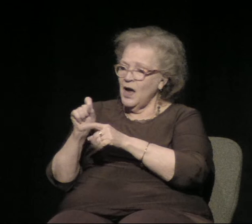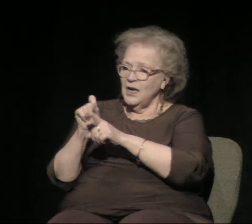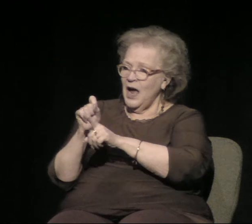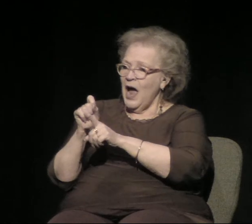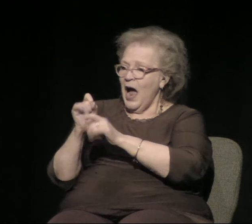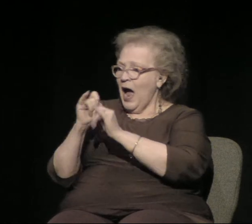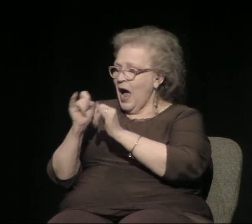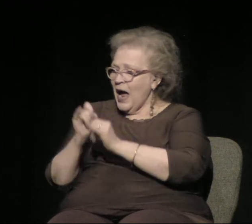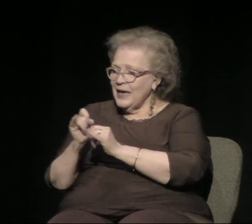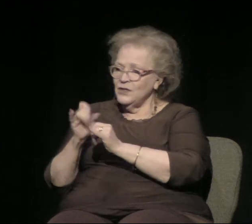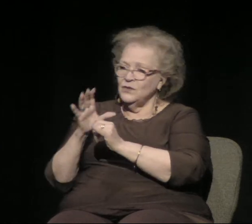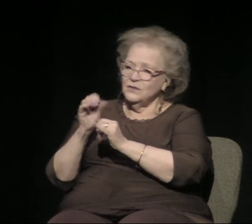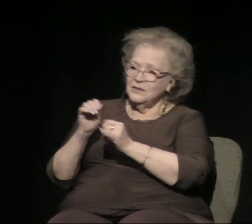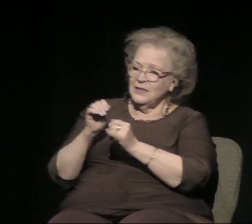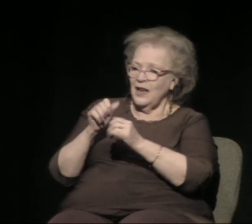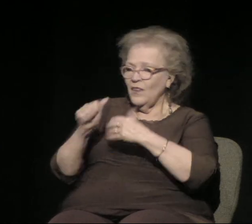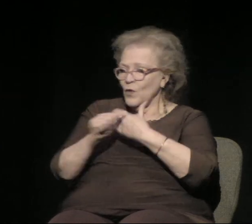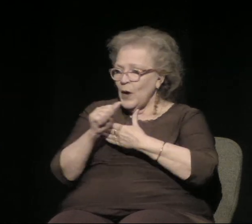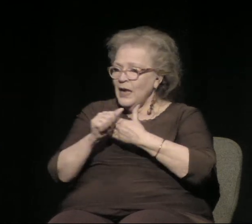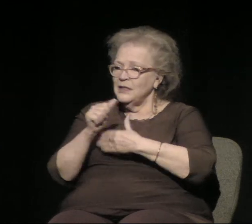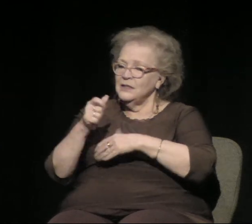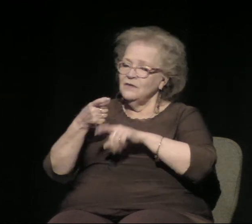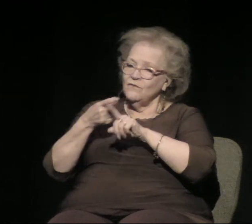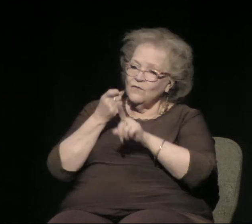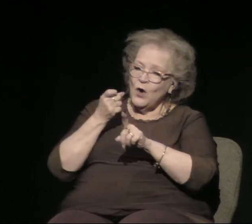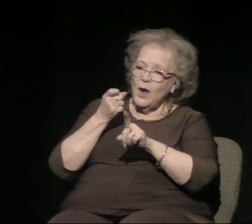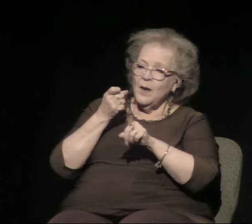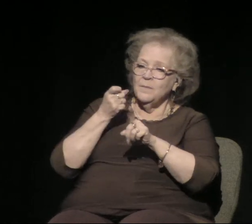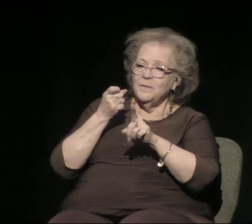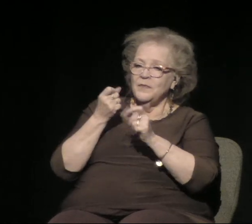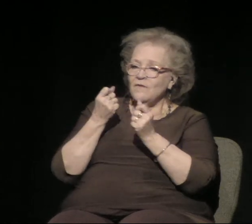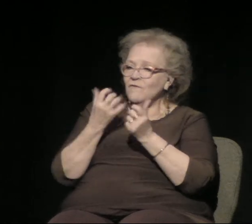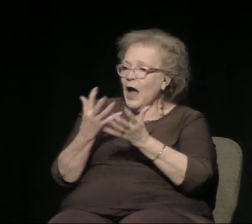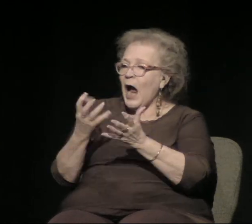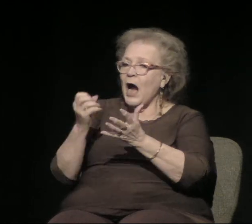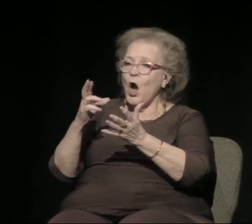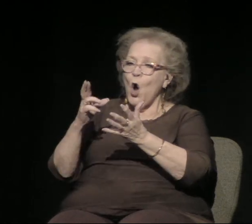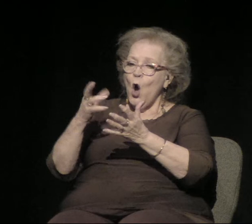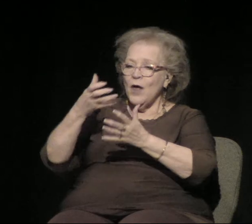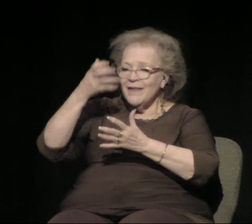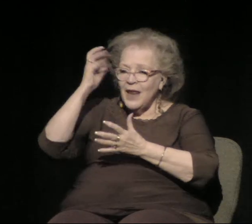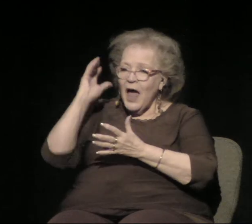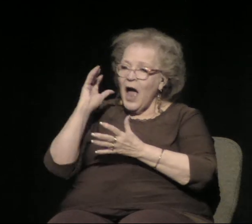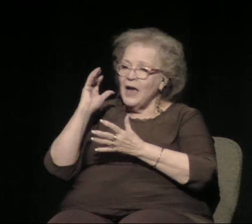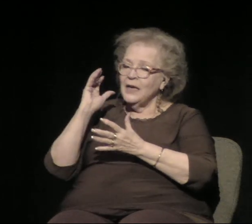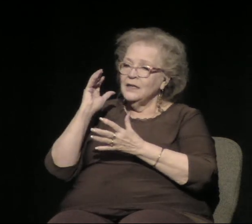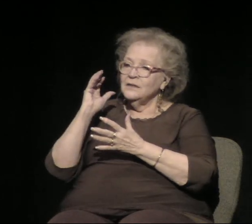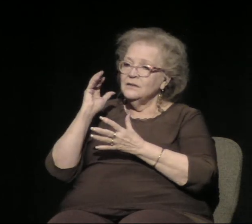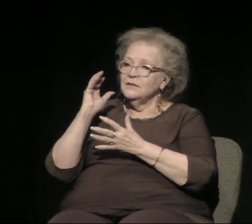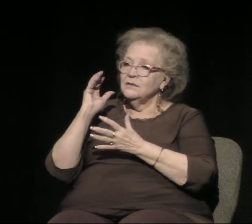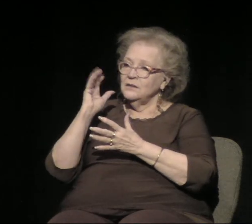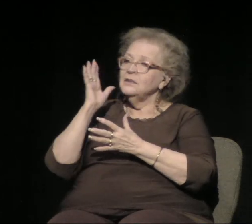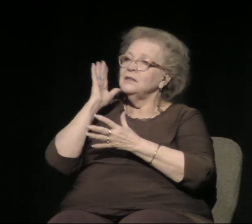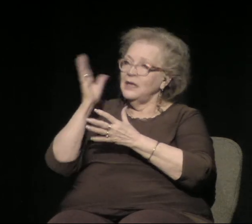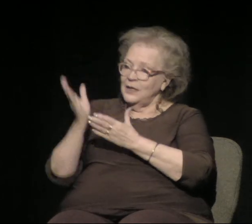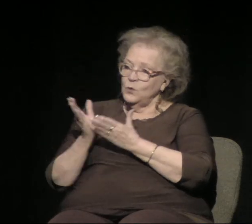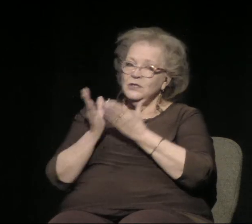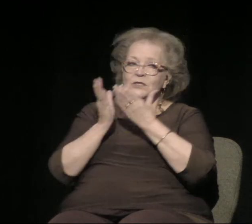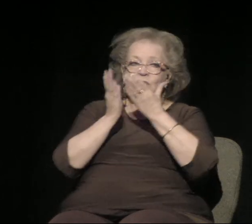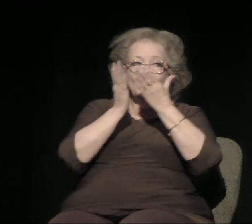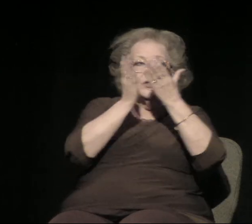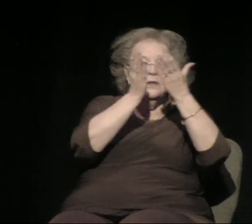idols, threatened with death from the furnace or the lion. He promised that he would return them to the